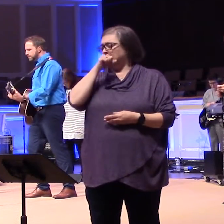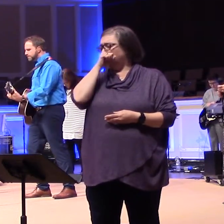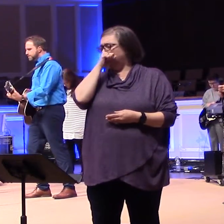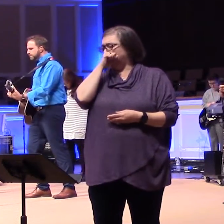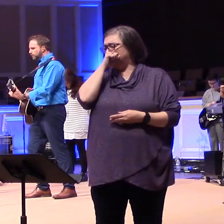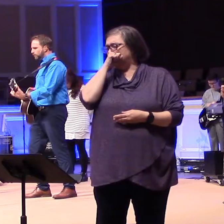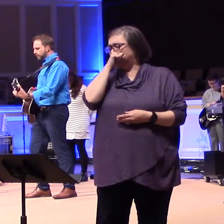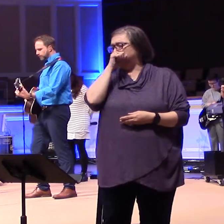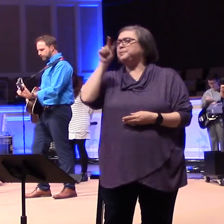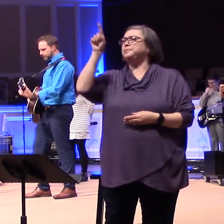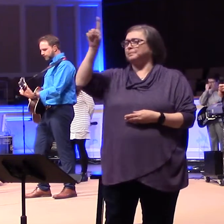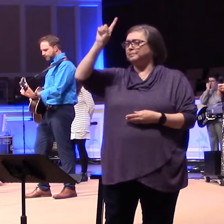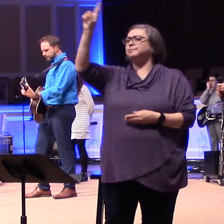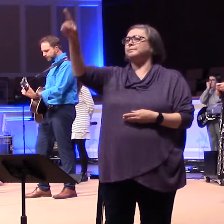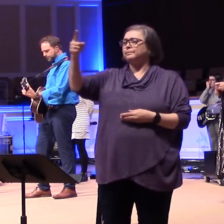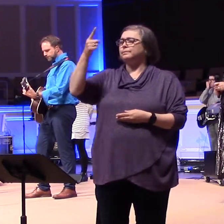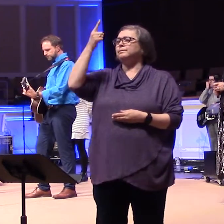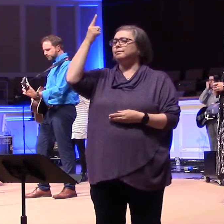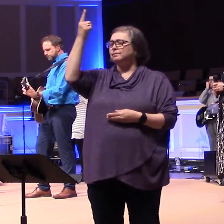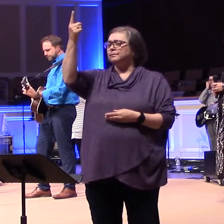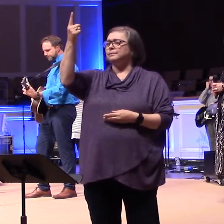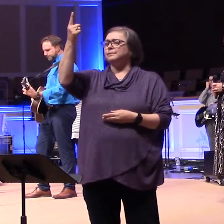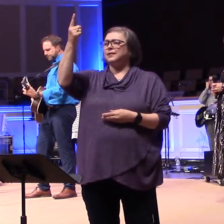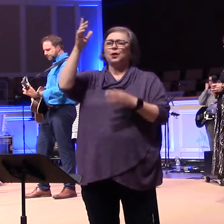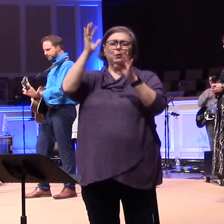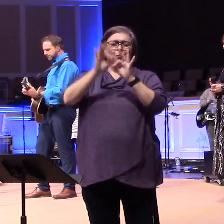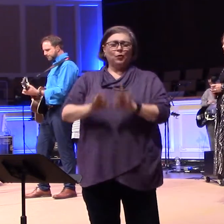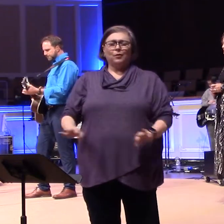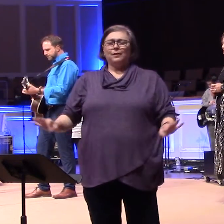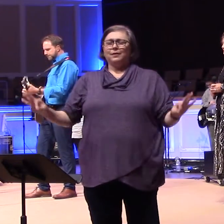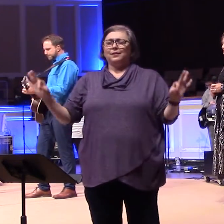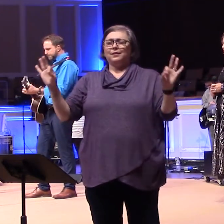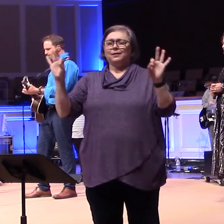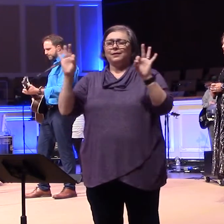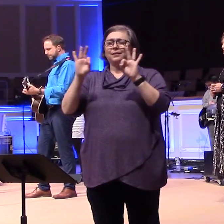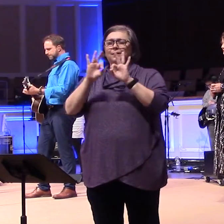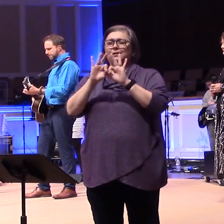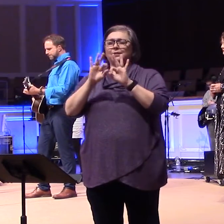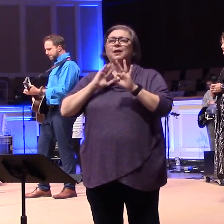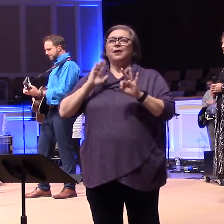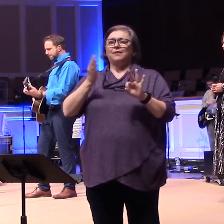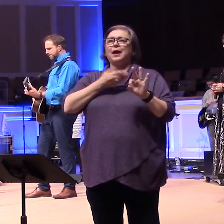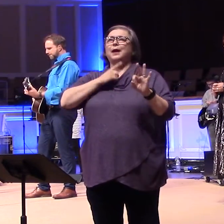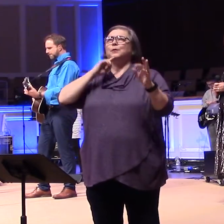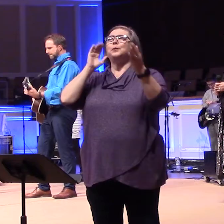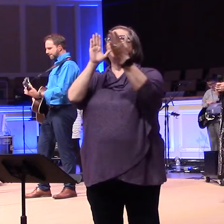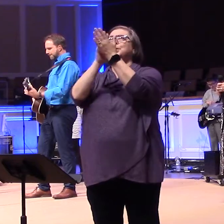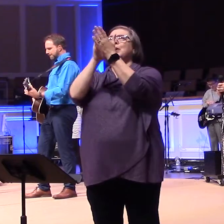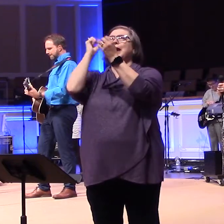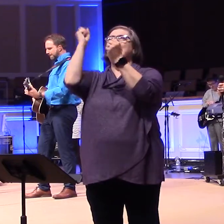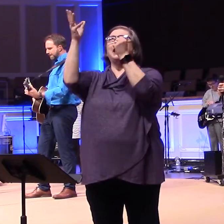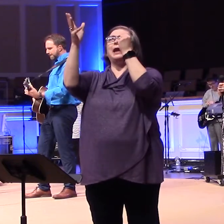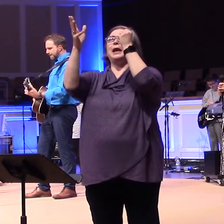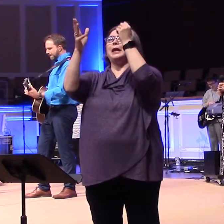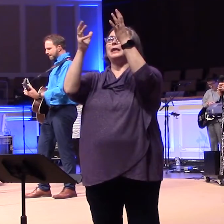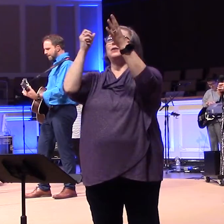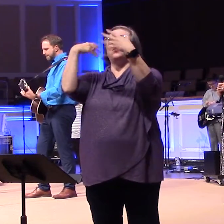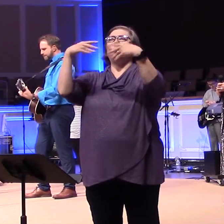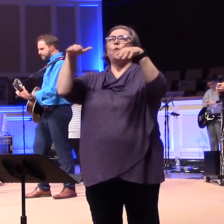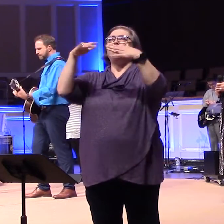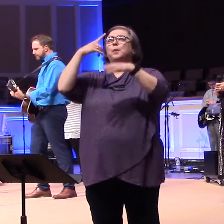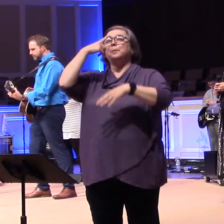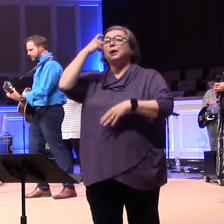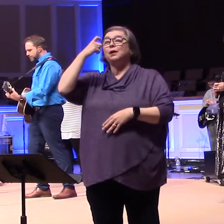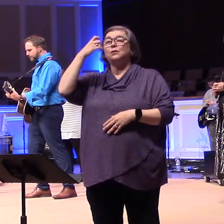You and you alone are worthy of our praise because of both your goodness